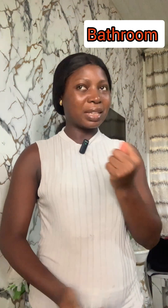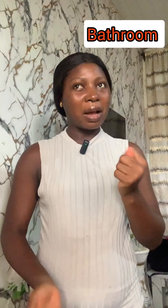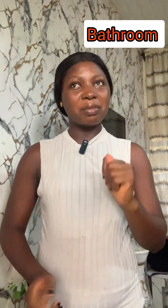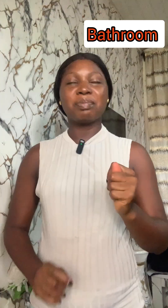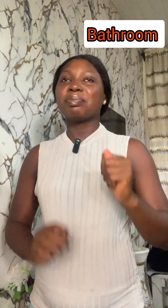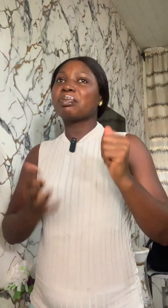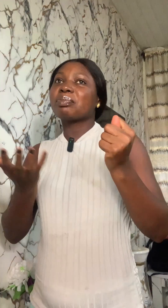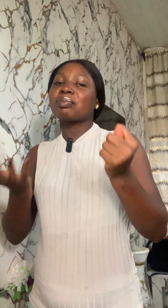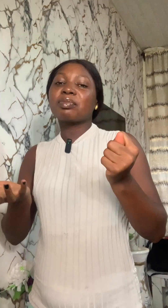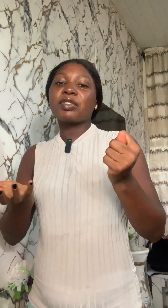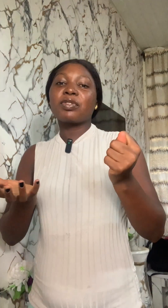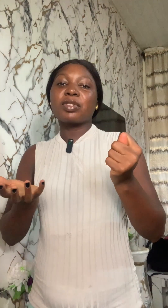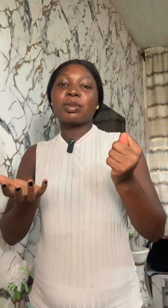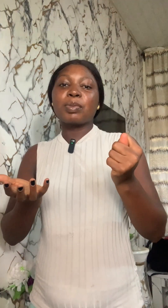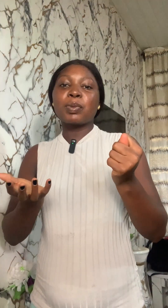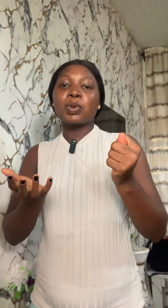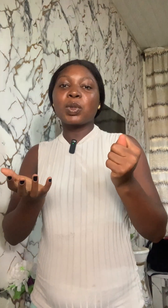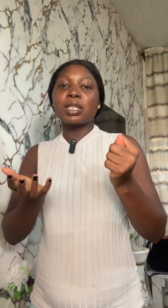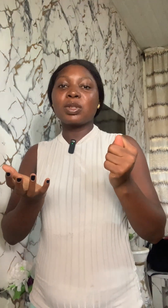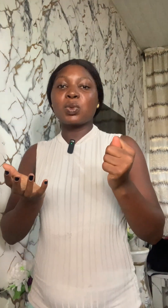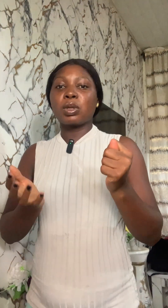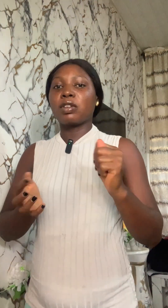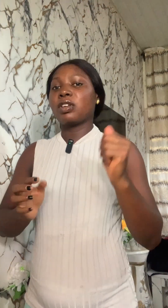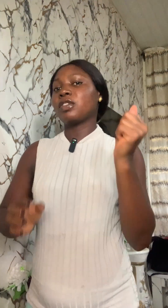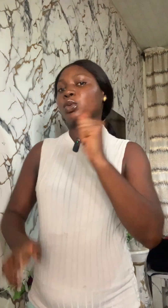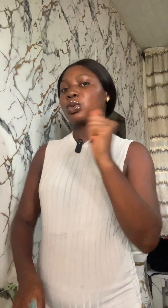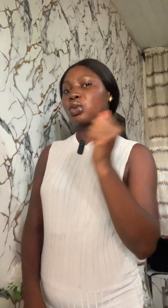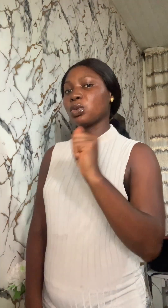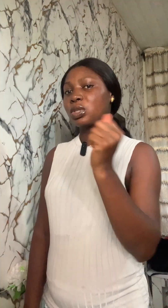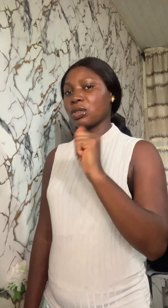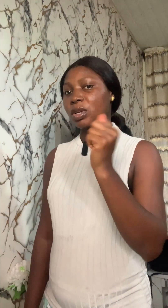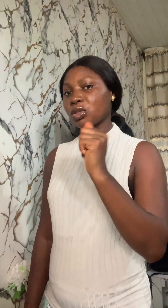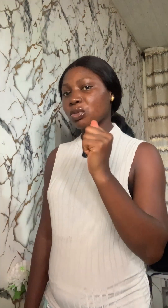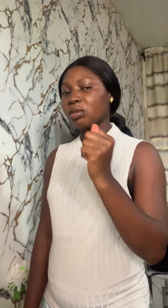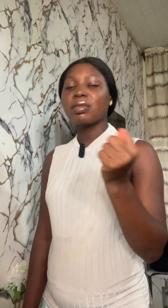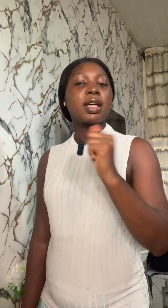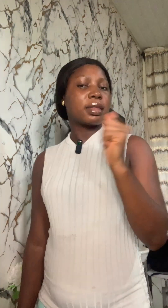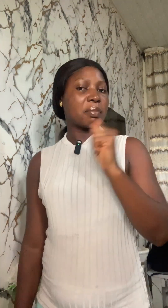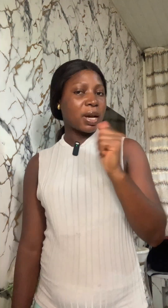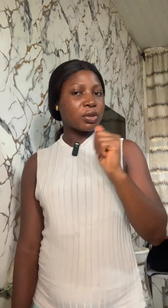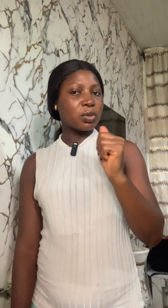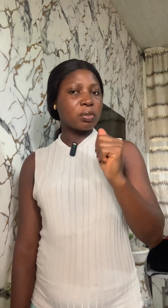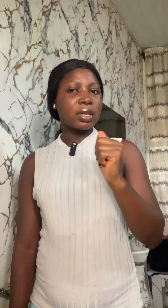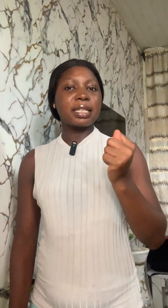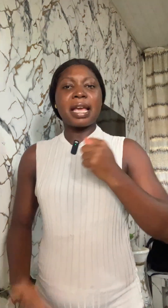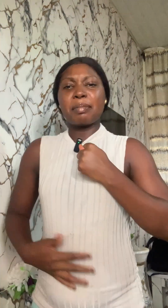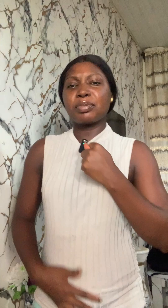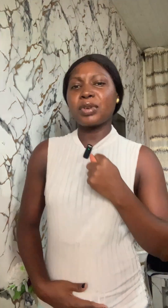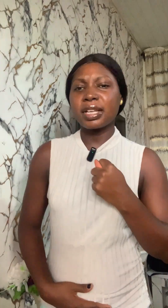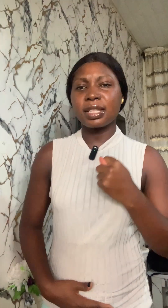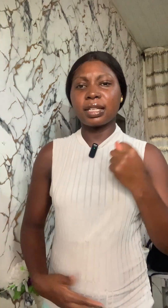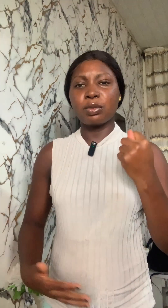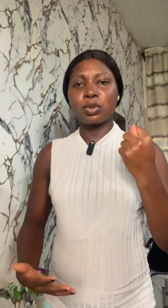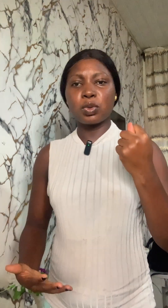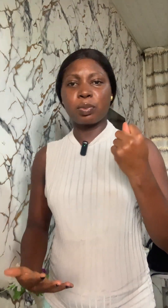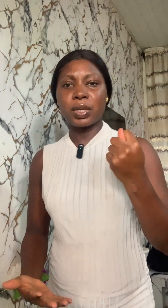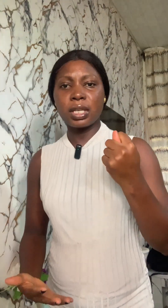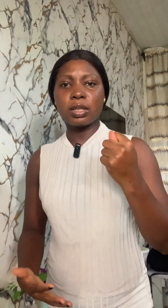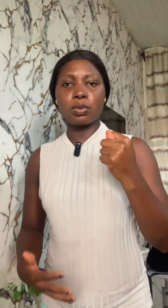Now, people do it this way if they want to use the restroom, the bathroom, they are pressed and they want to pee, they want